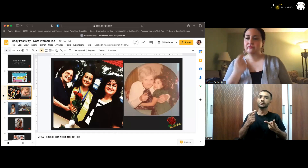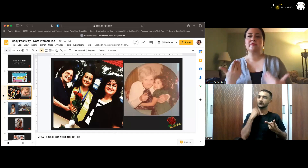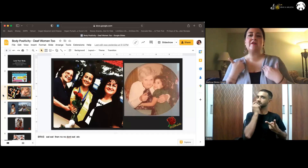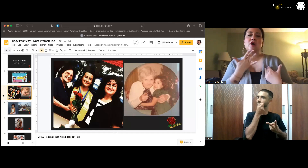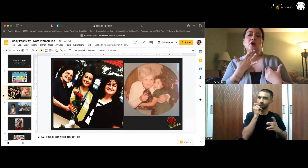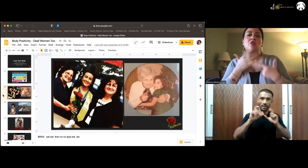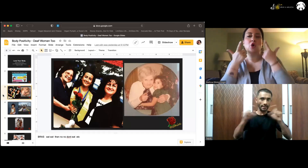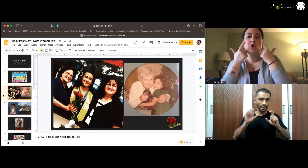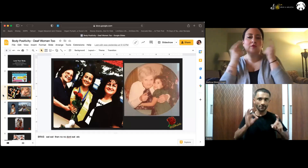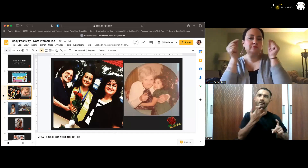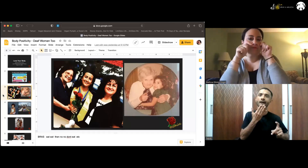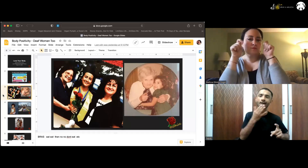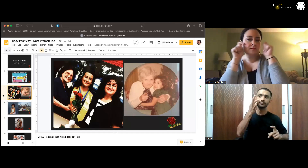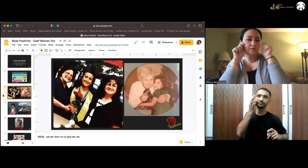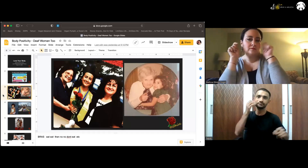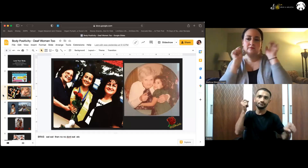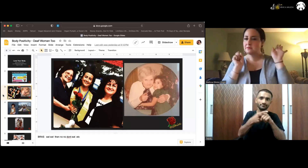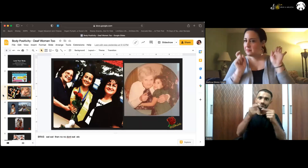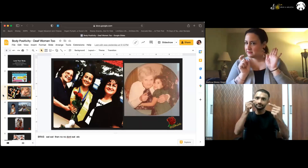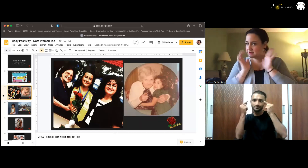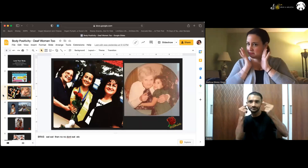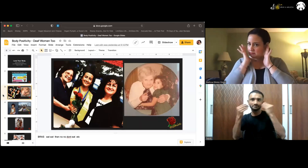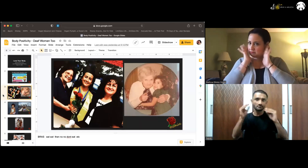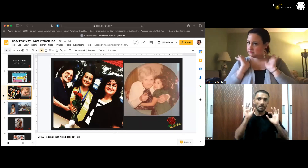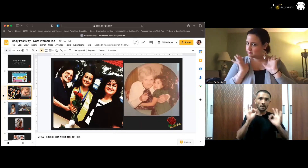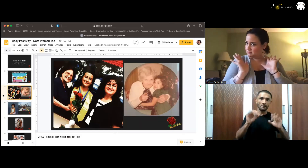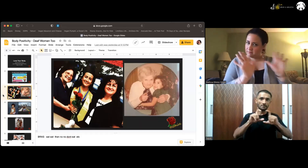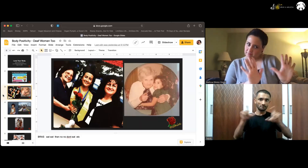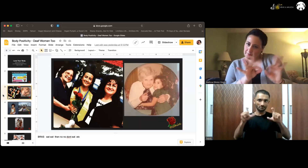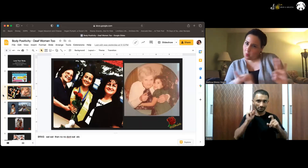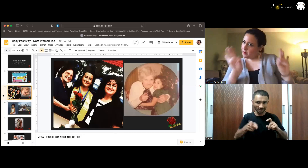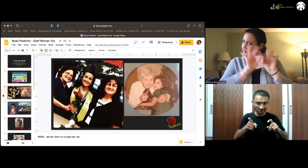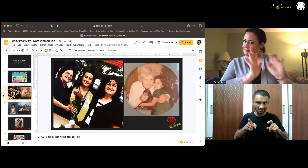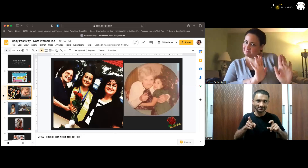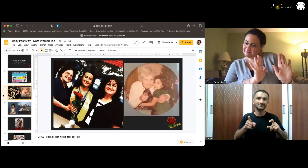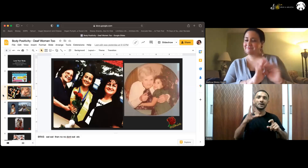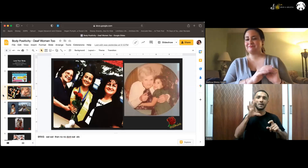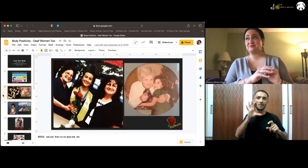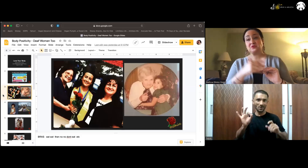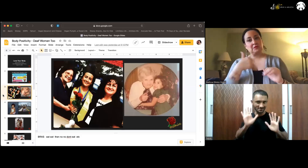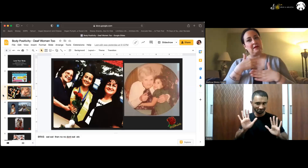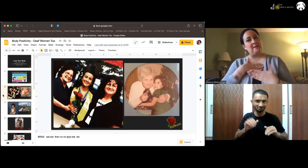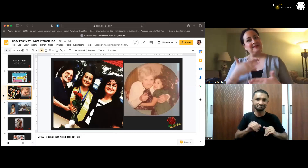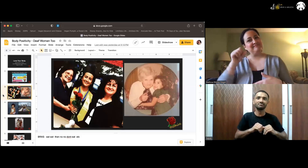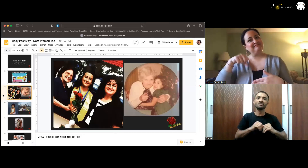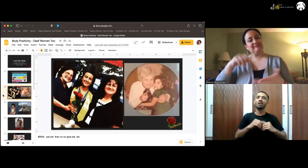But they said that no, you have to ensure. She was very particular about cleanliness,